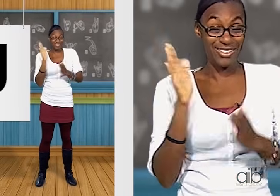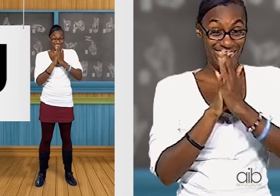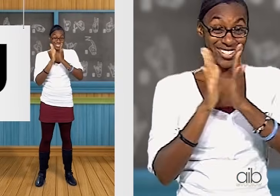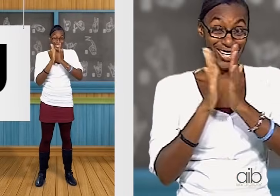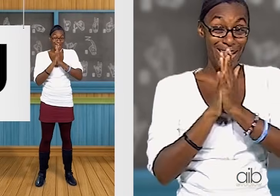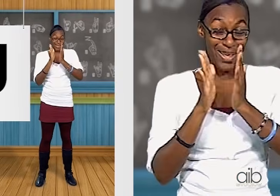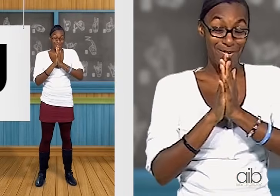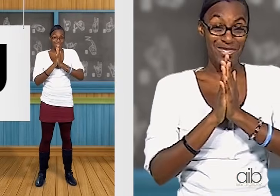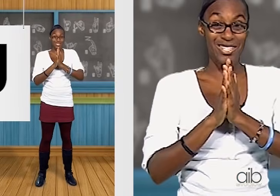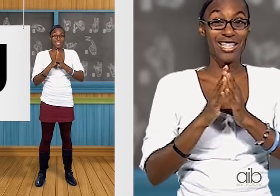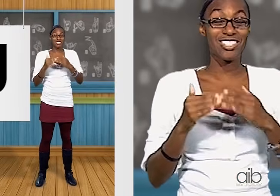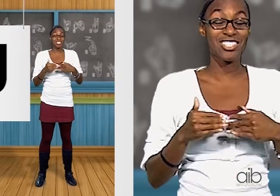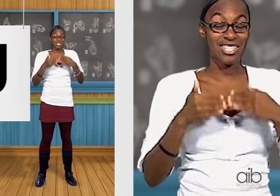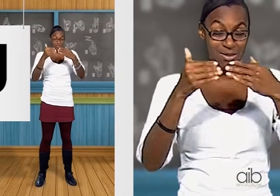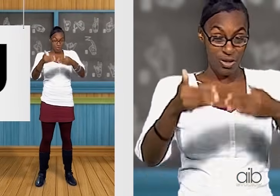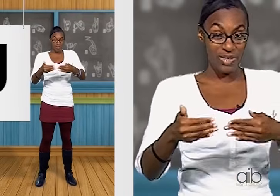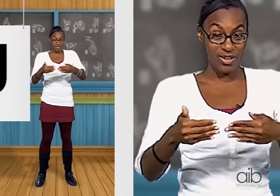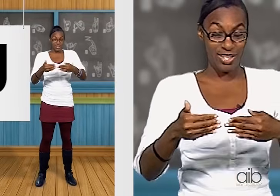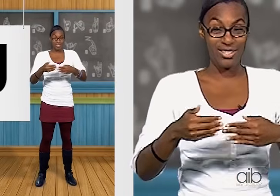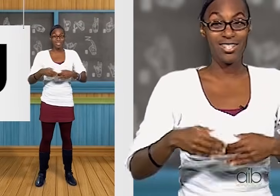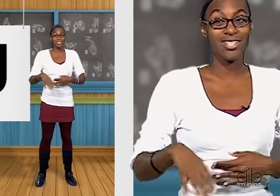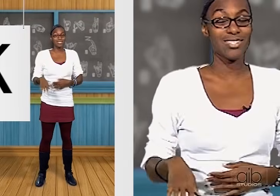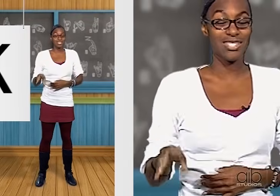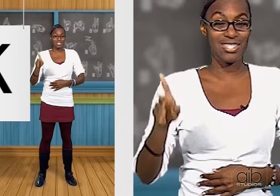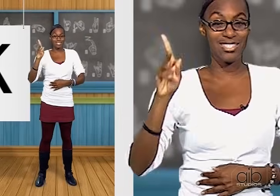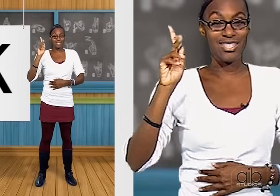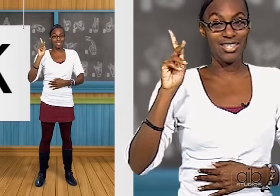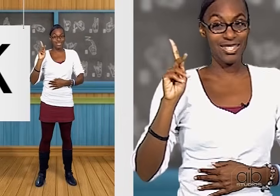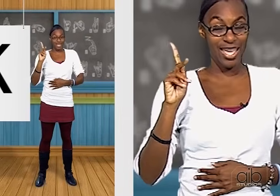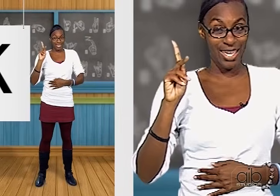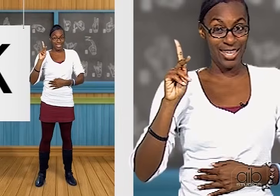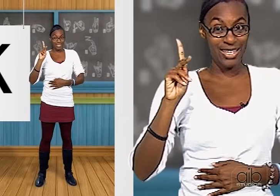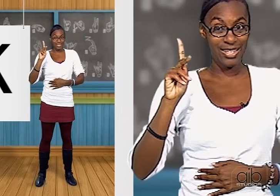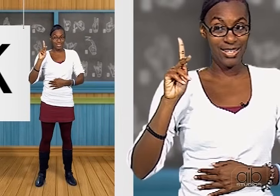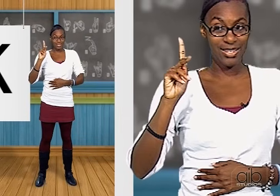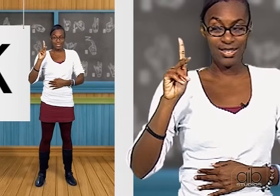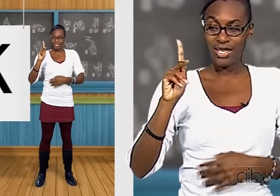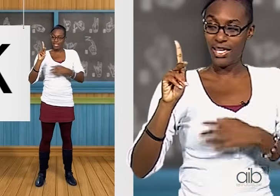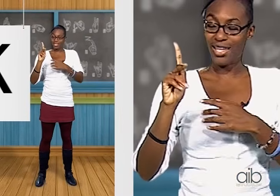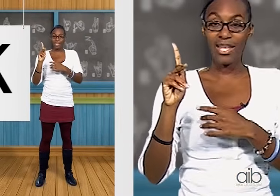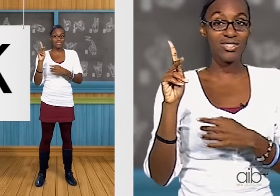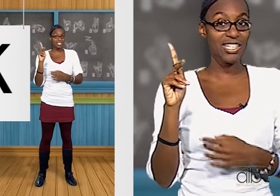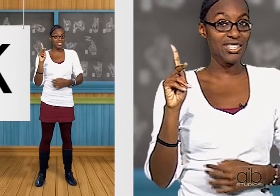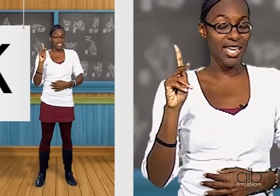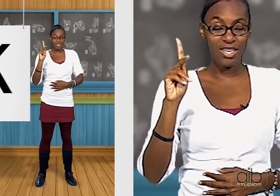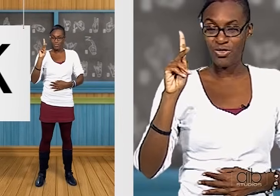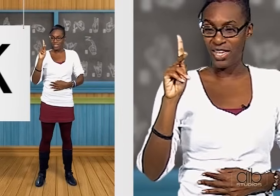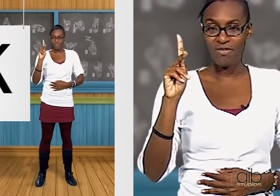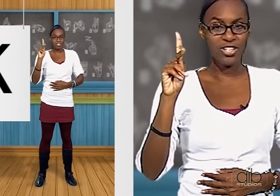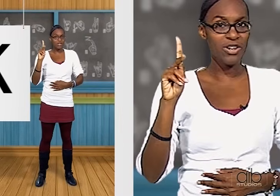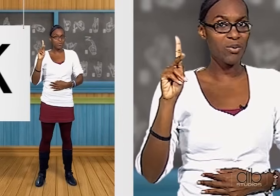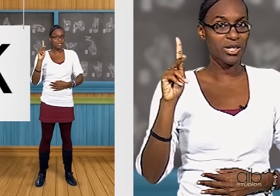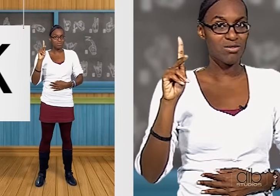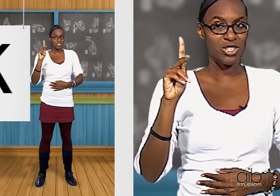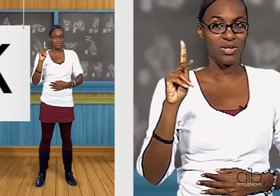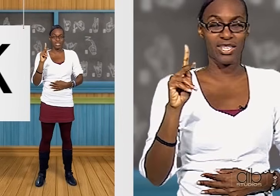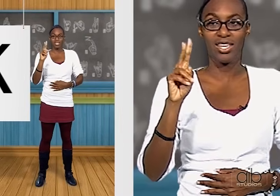Good job. So let's just keep going on. So this is K. It kind of looks like a K. If you can't figure out what I'm doing,